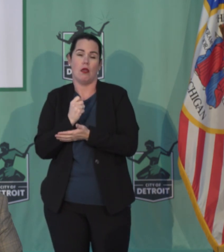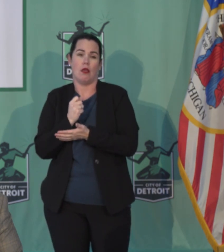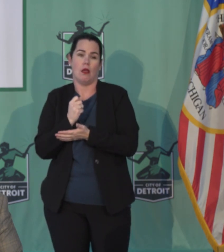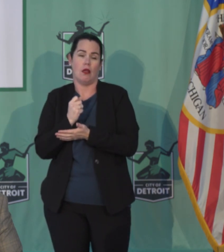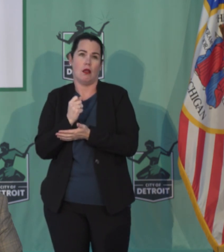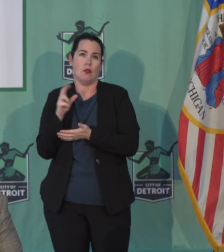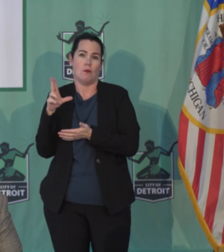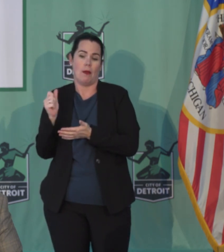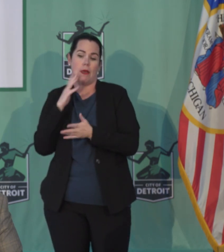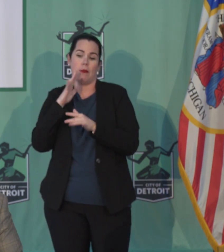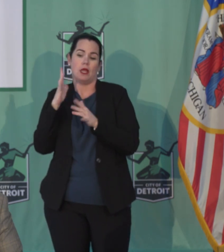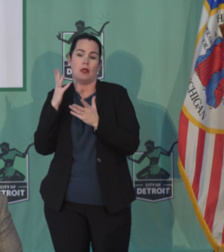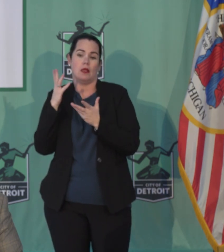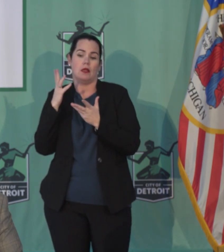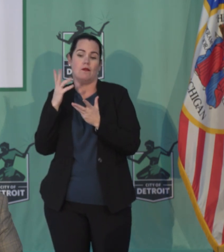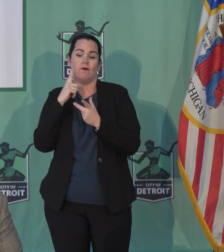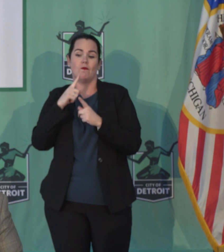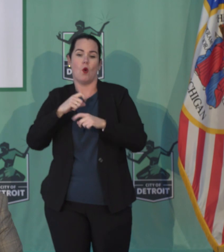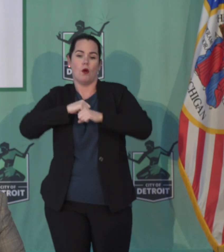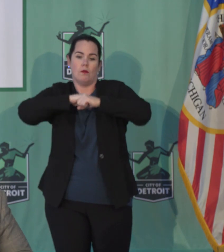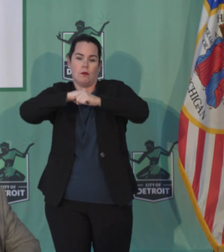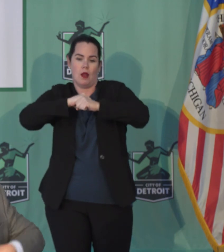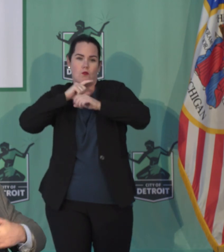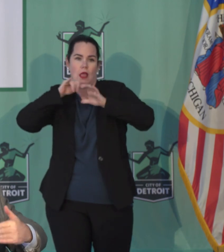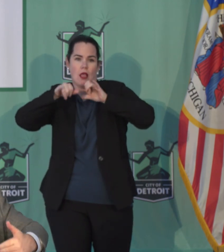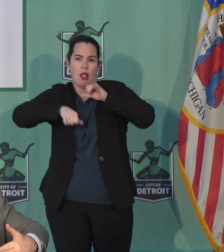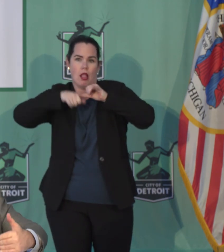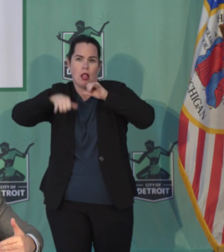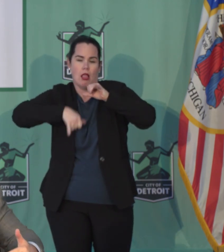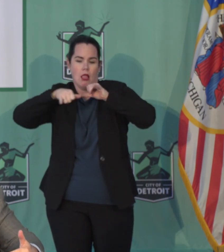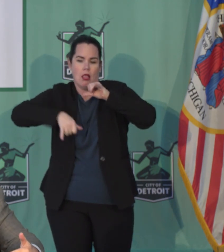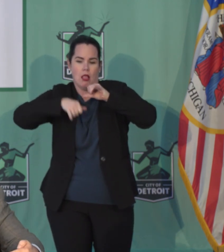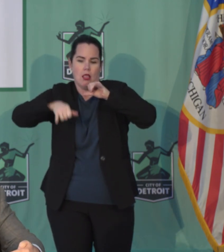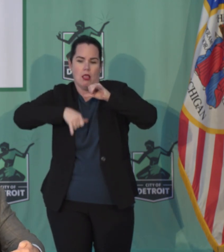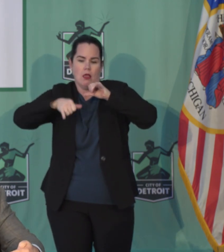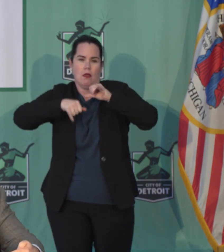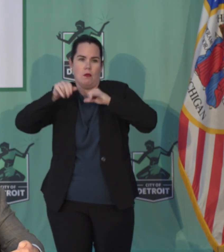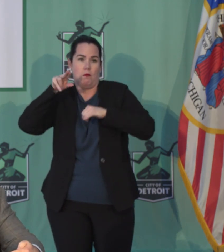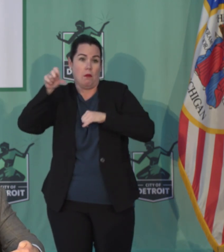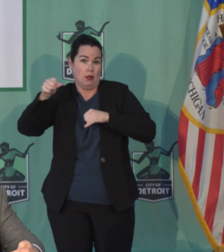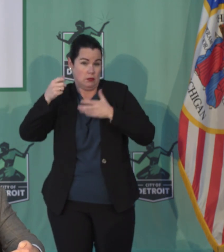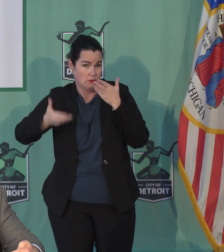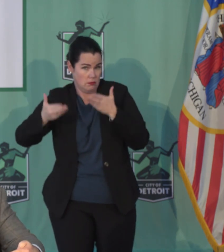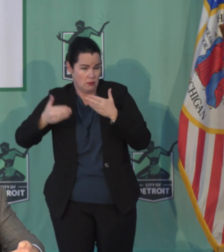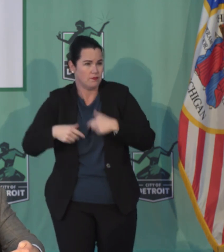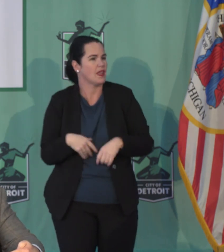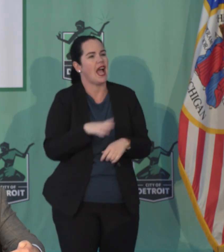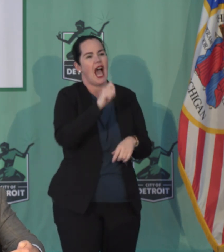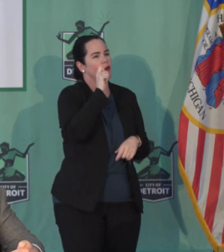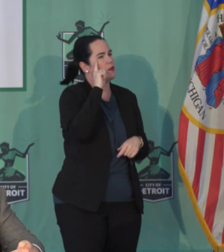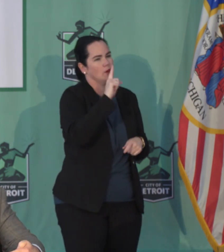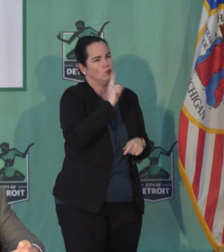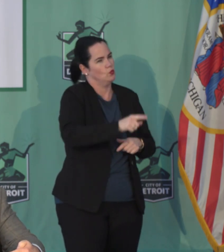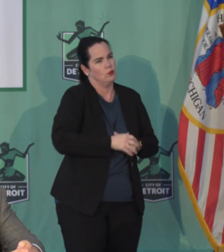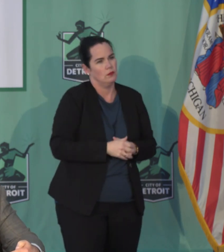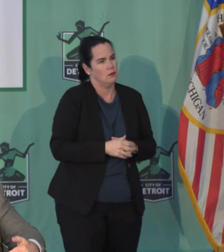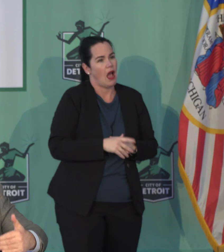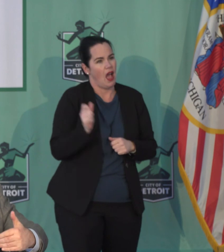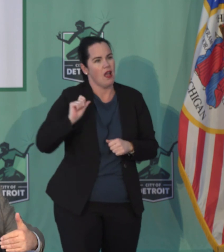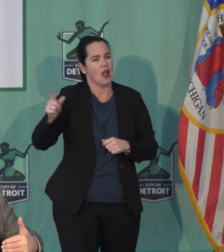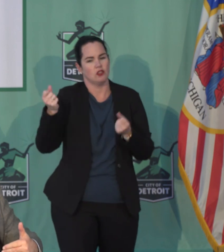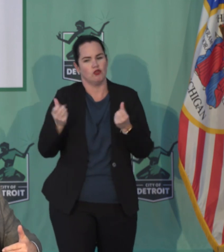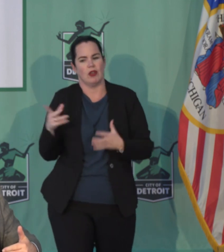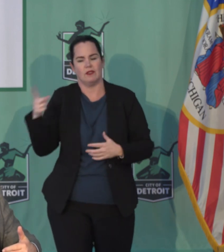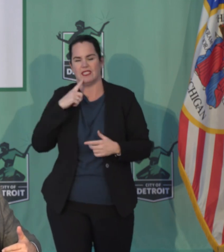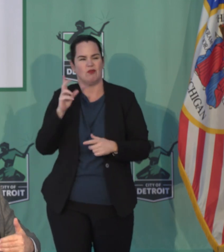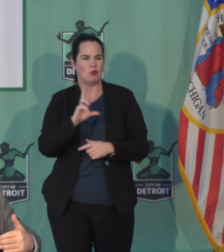on long-term. Are we doing anything with that population? So again, I don't believe that's true. I've asked the drivers, and they tell me it's not.